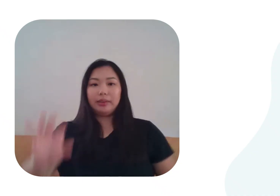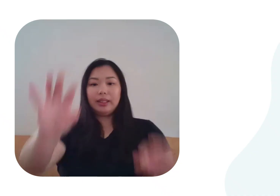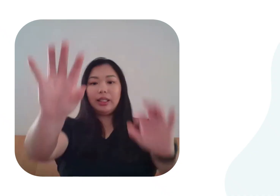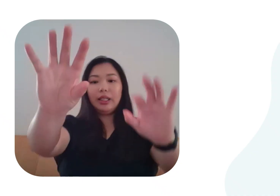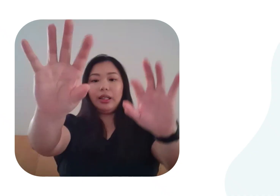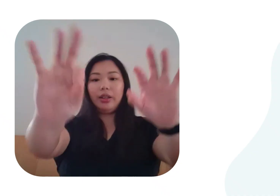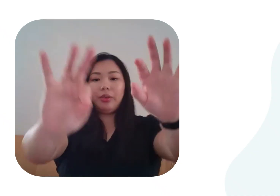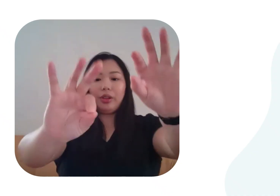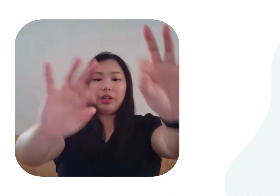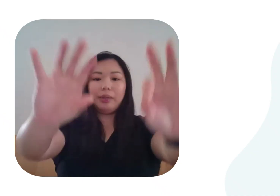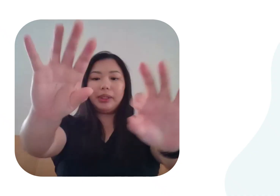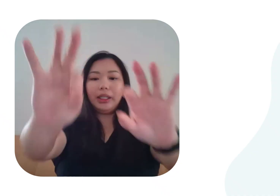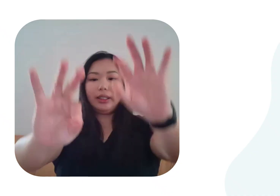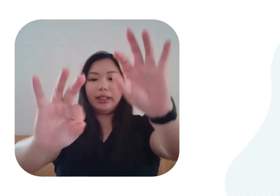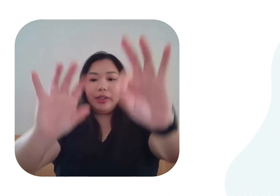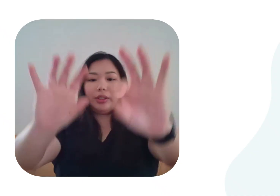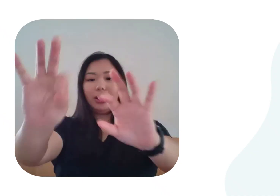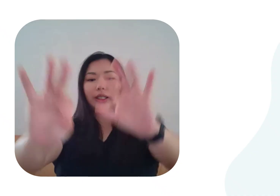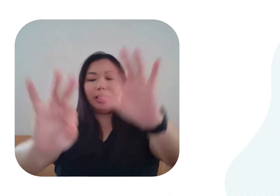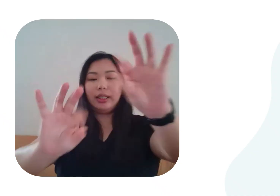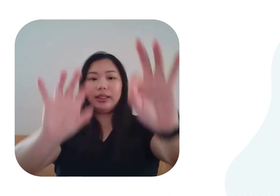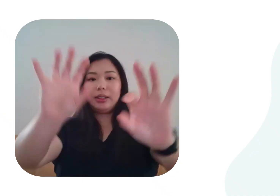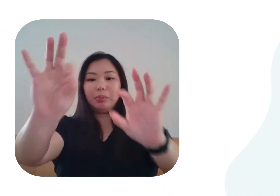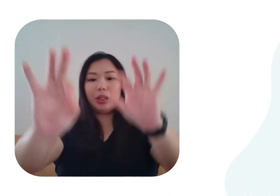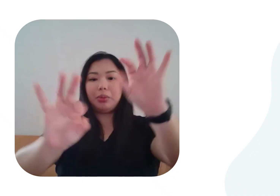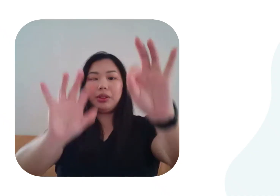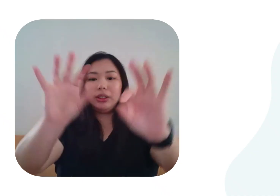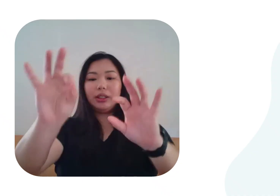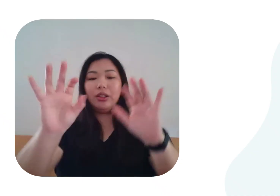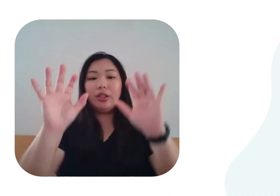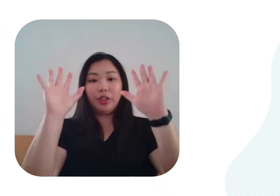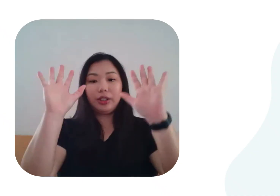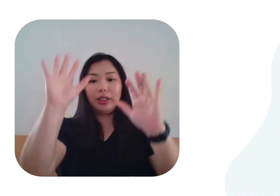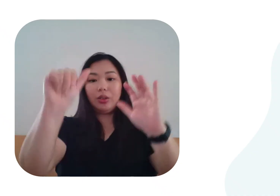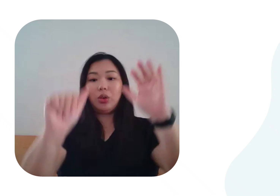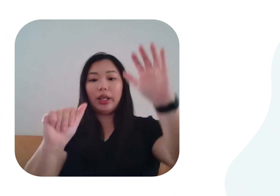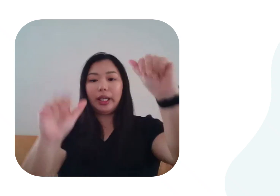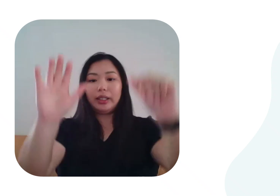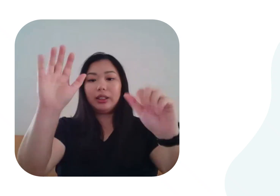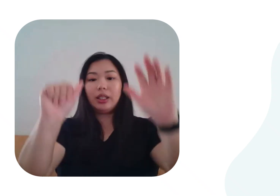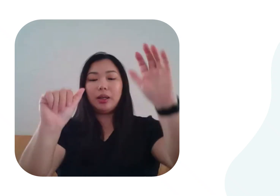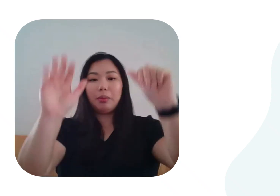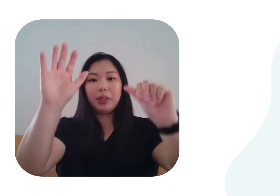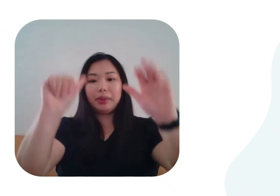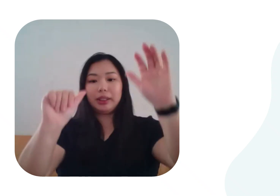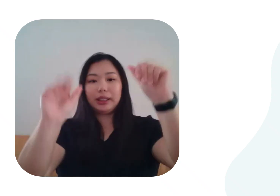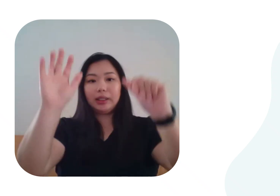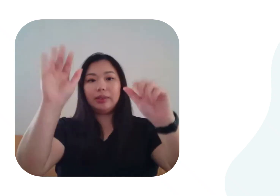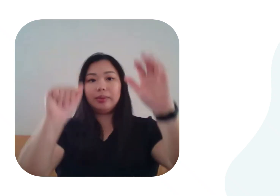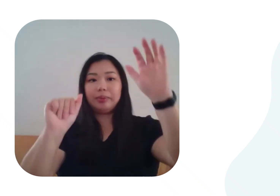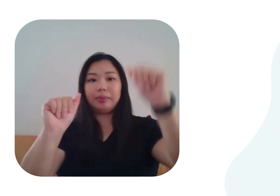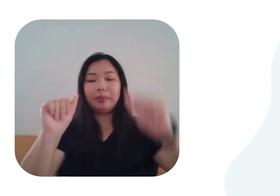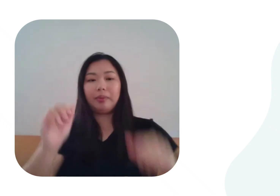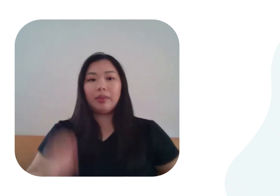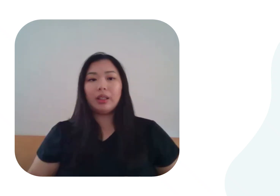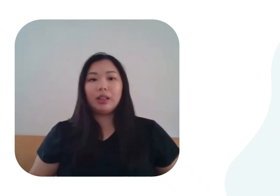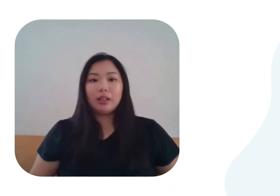Bubbles, either with your thumbs and index finger like this, bubbles, or using the whole hand, bubbles.